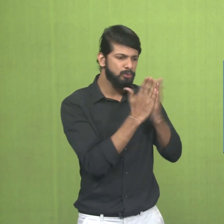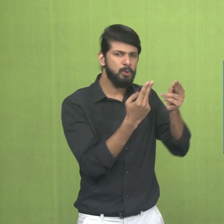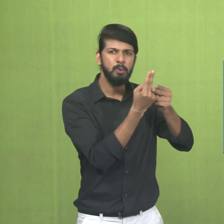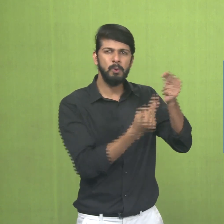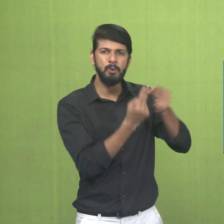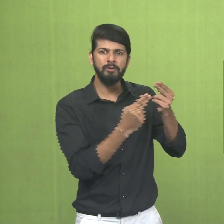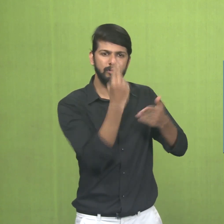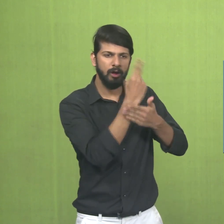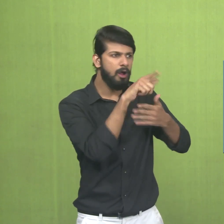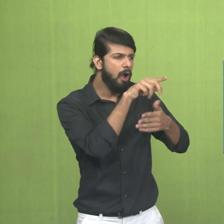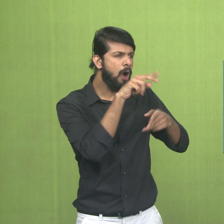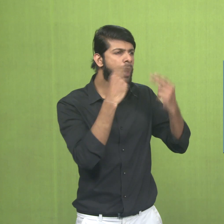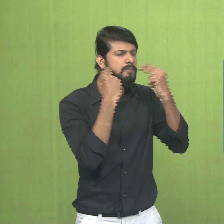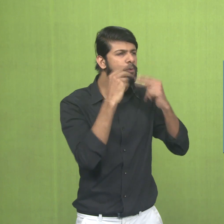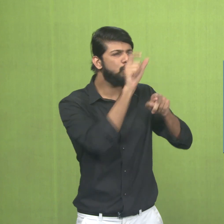Raja Ravi Varma's famous paintings